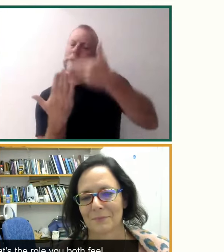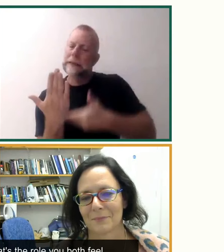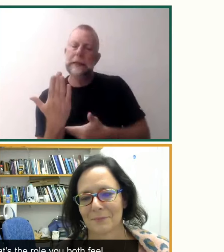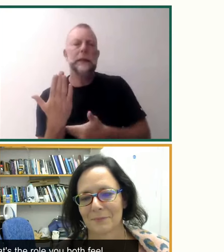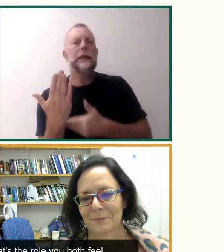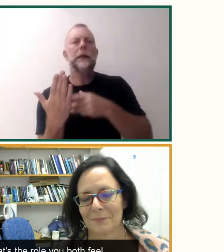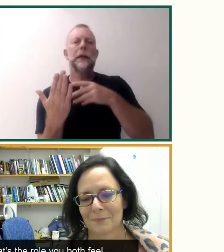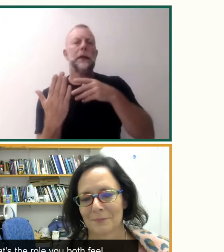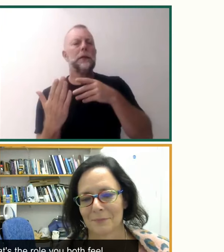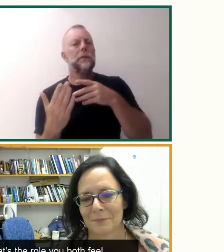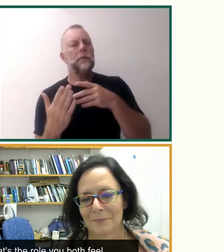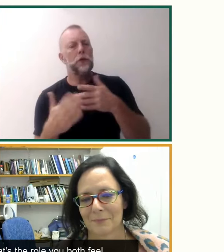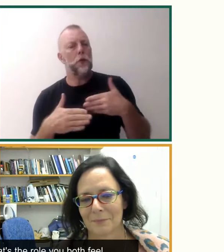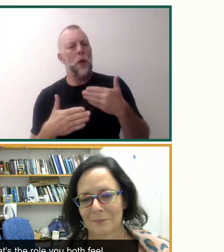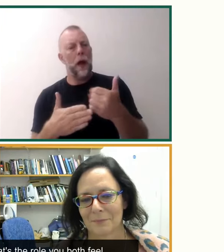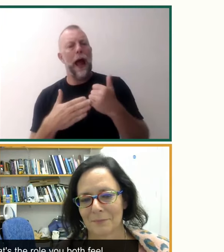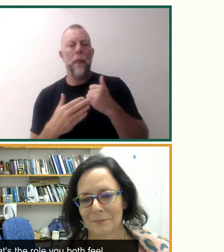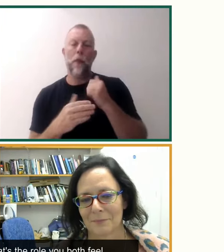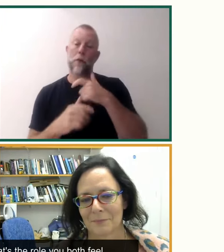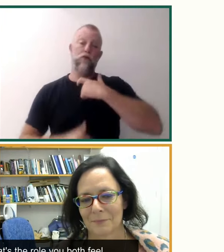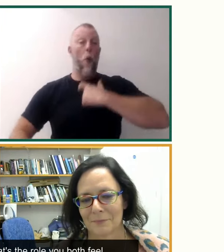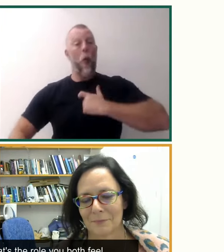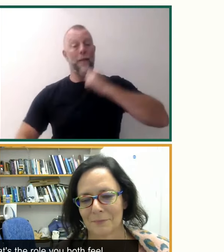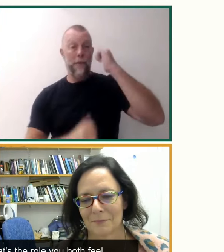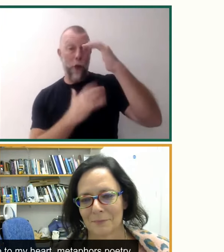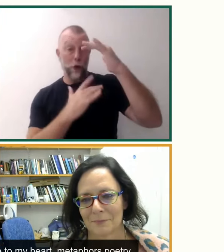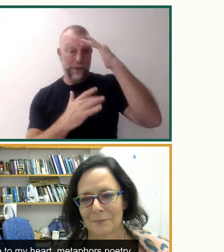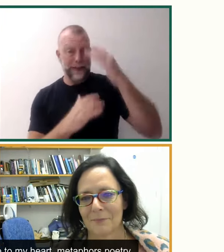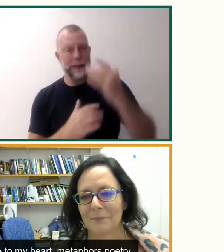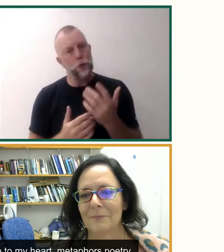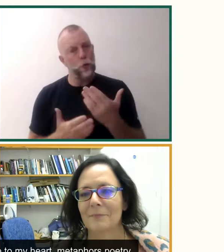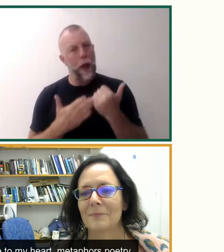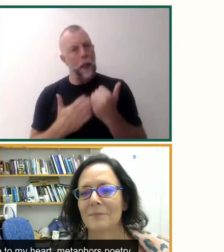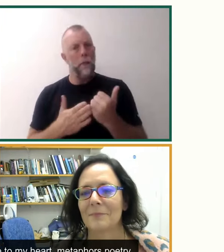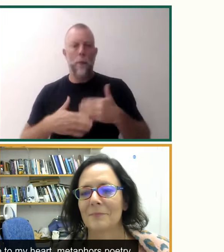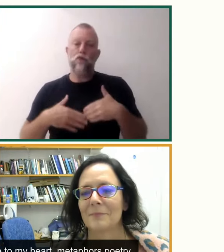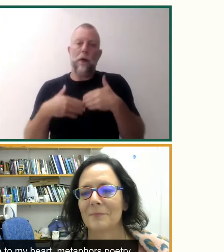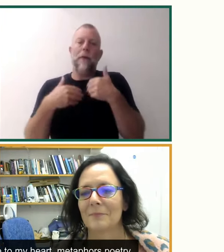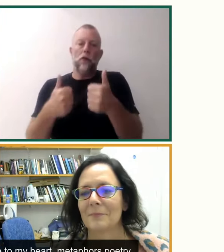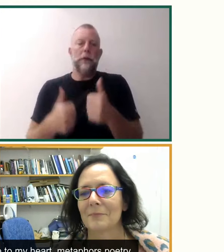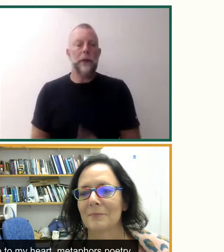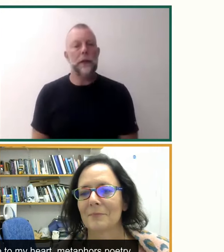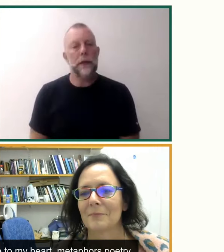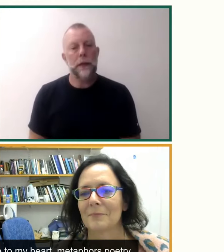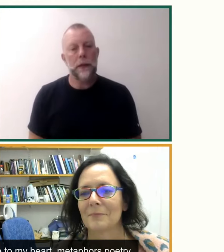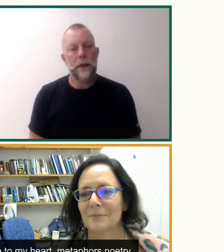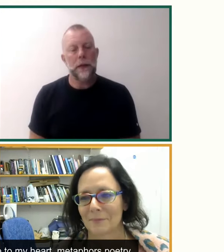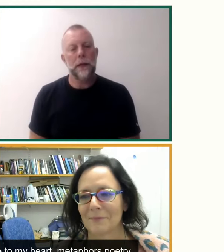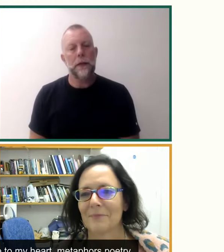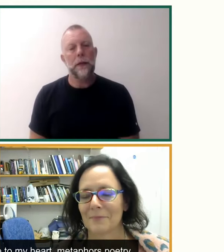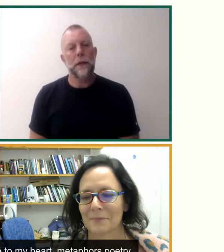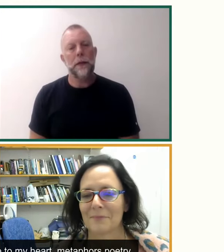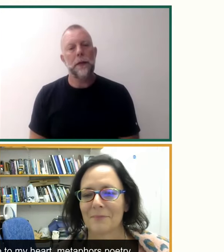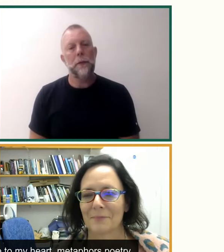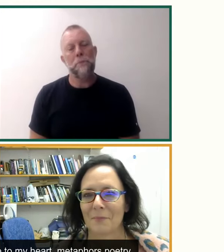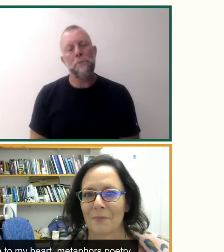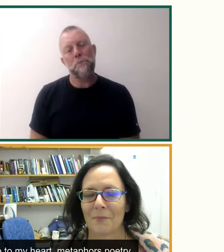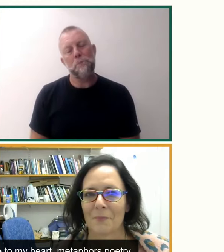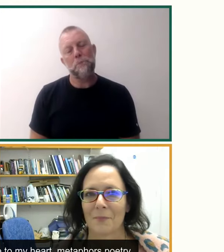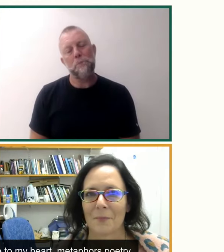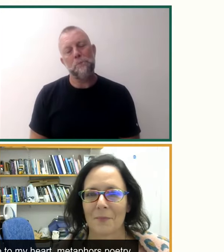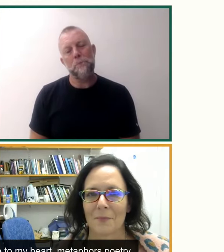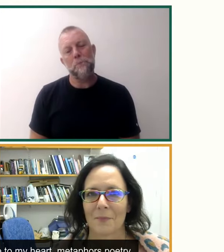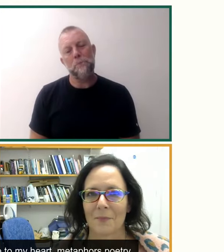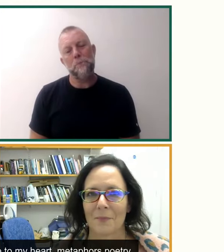and indeed the role of philosophy? I should say, Harvey, that last bit was put in brackets, but we'll bring philosophy in as well.